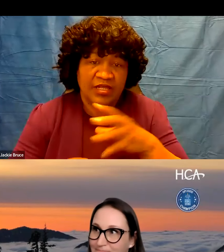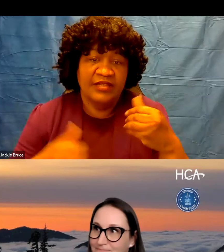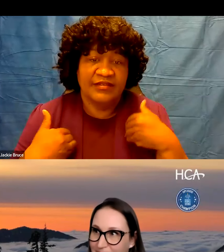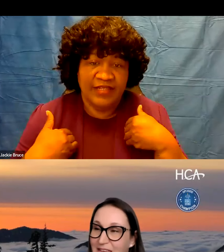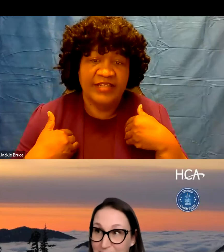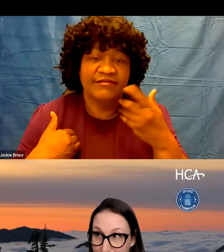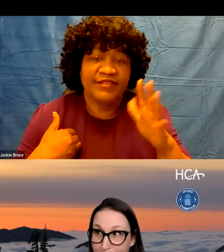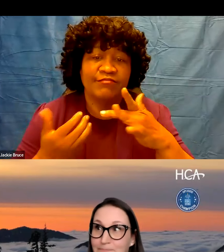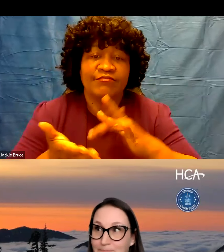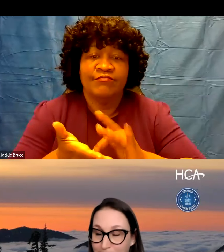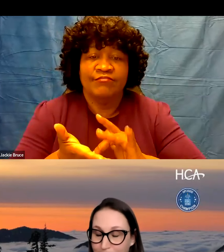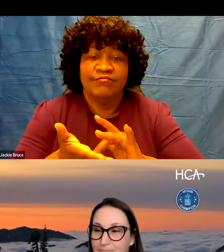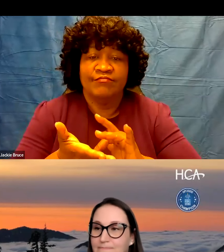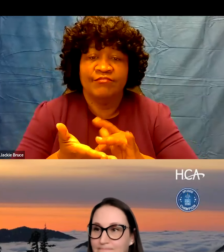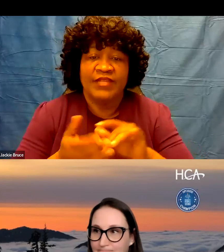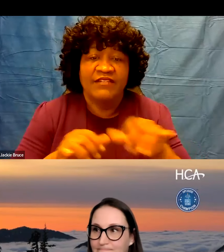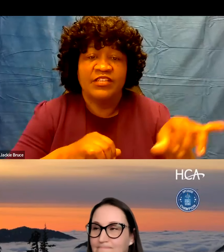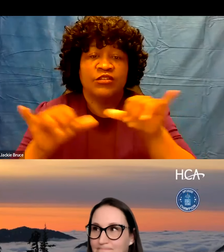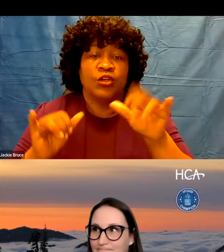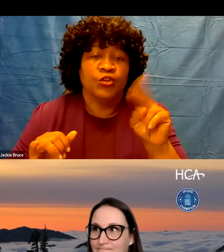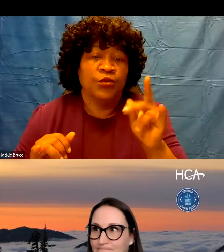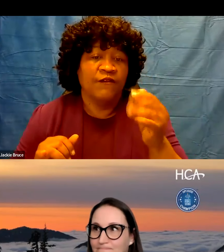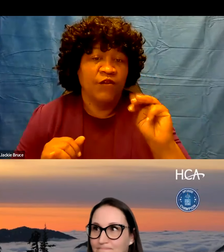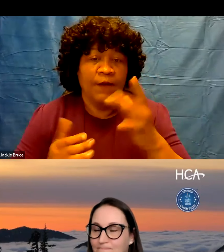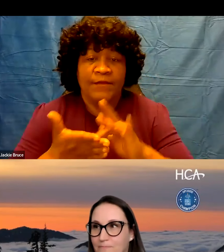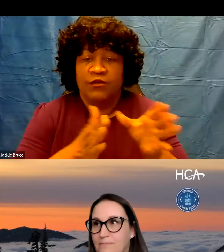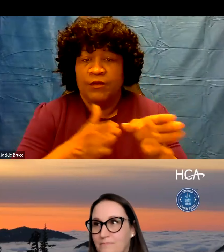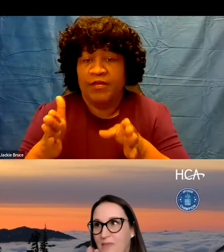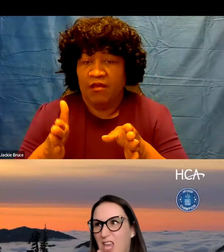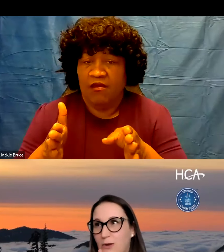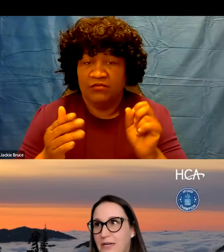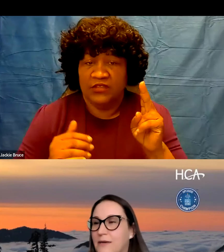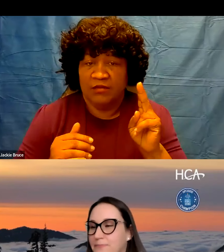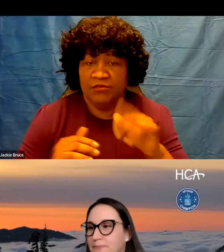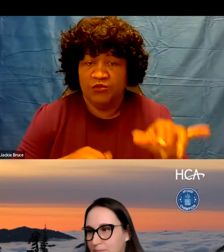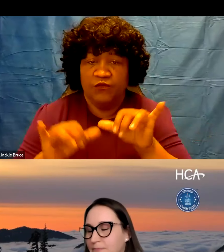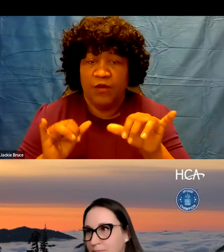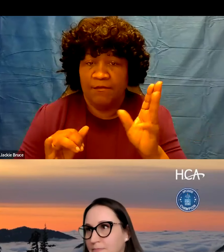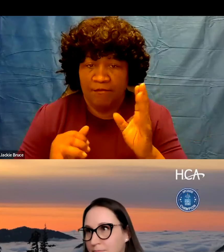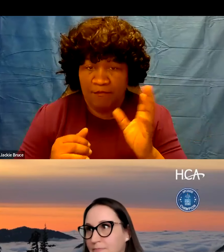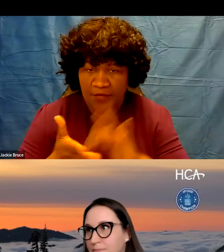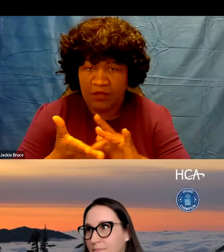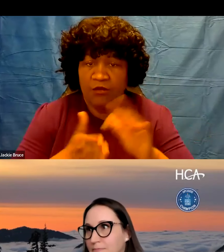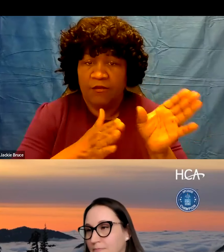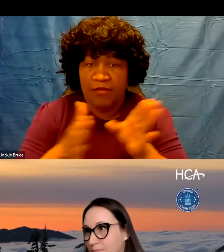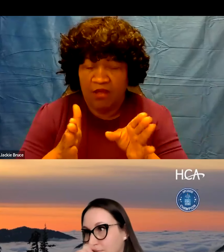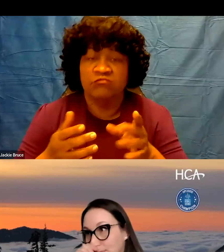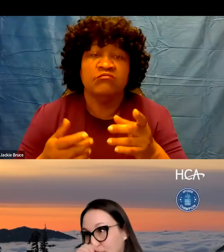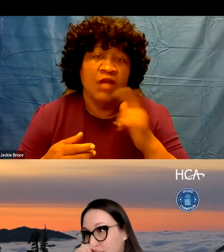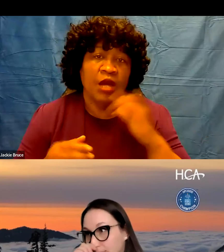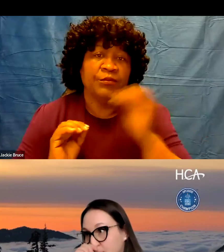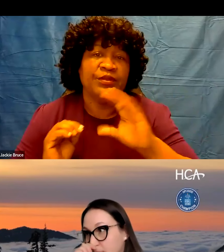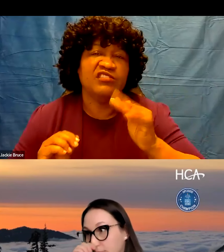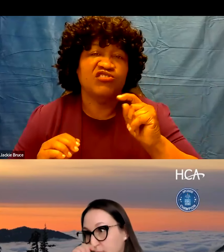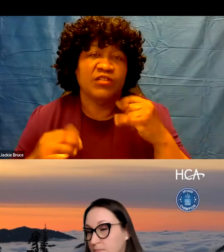medical plan as well, and work on those. So I will put it in the chat right